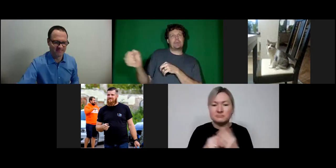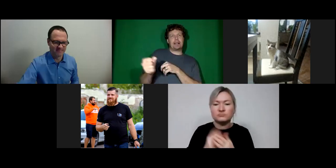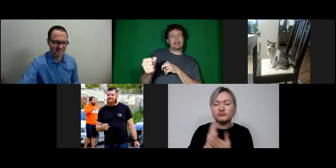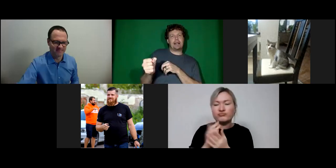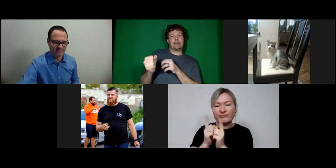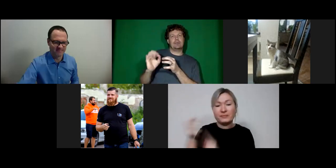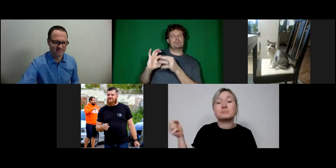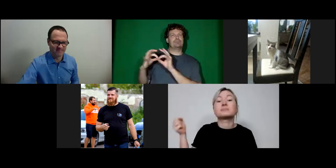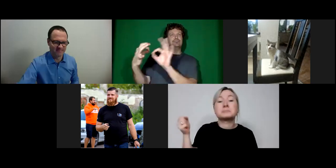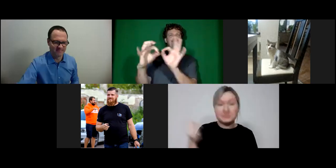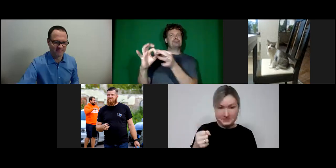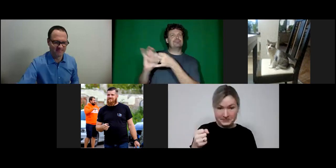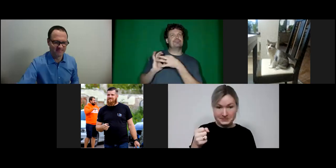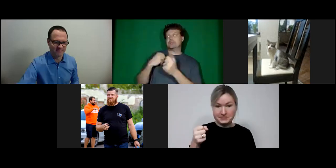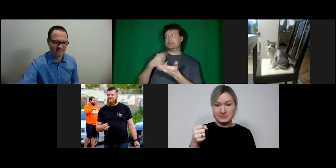needed to compete.